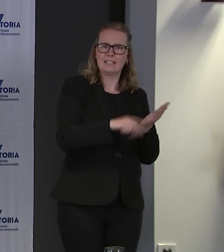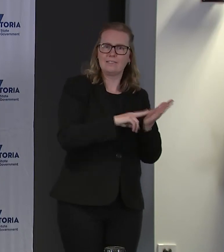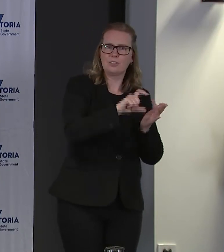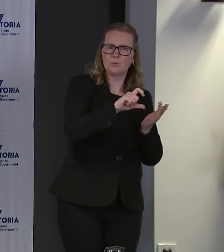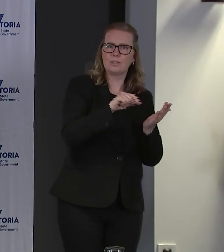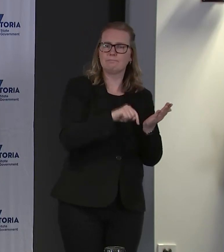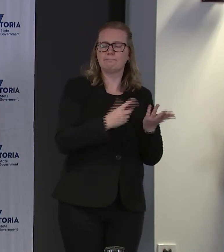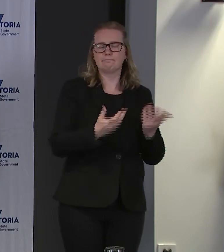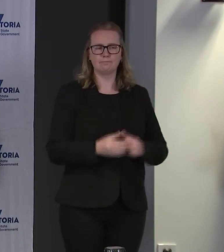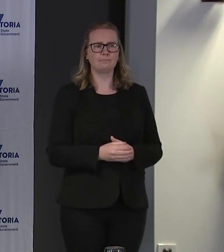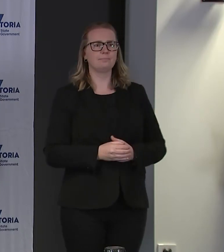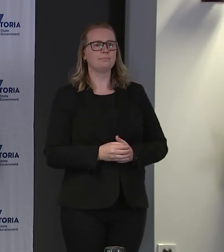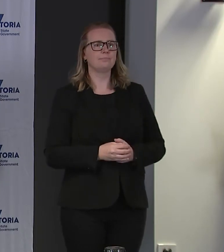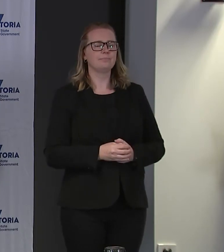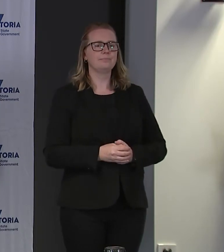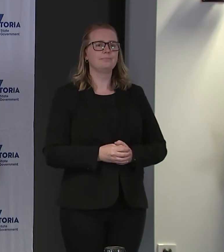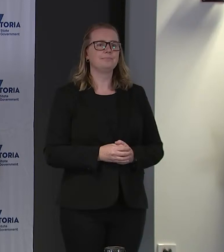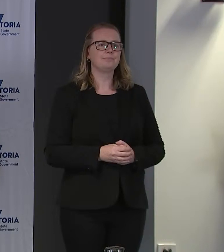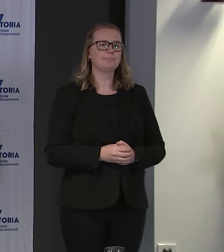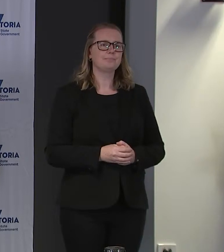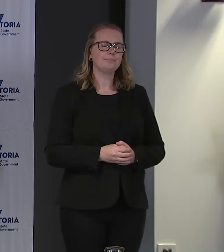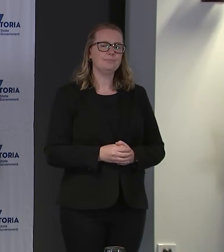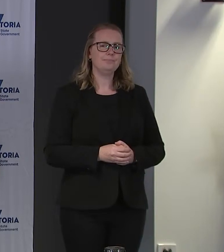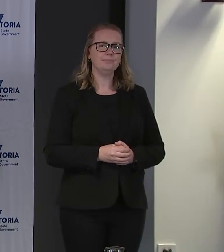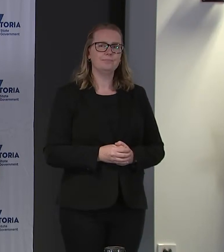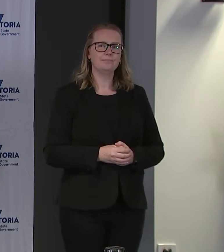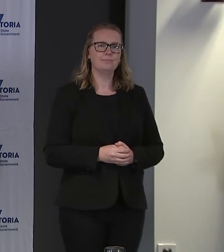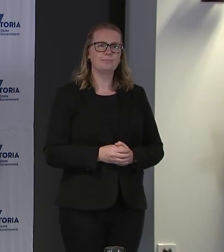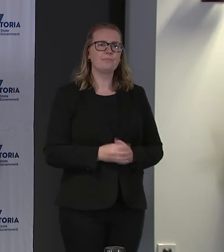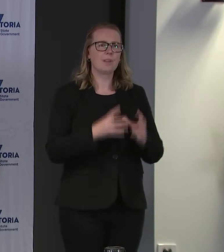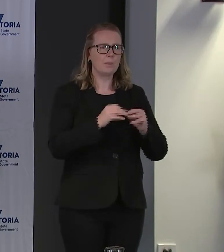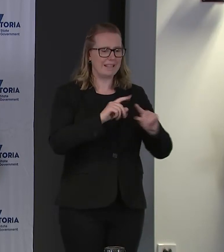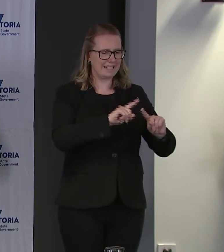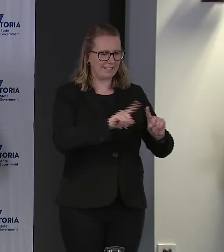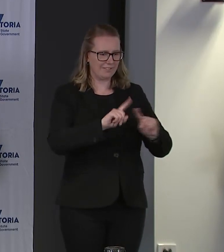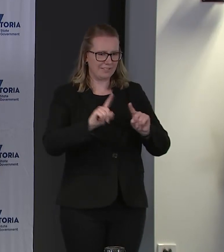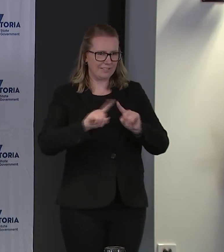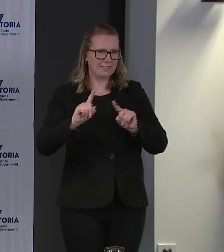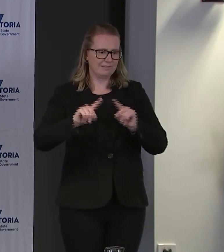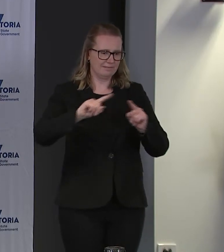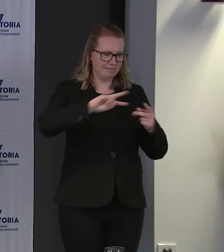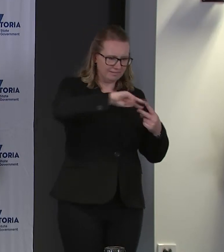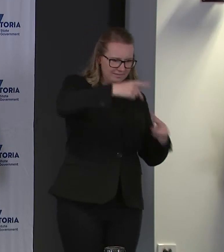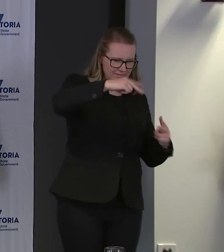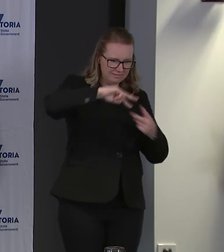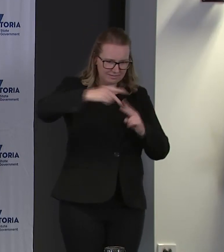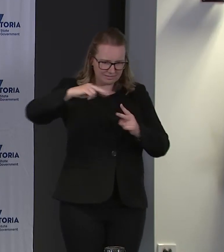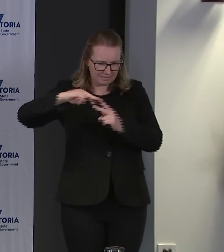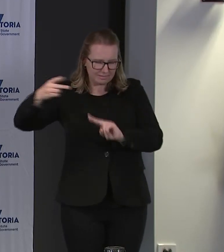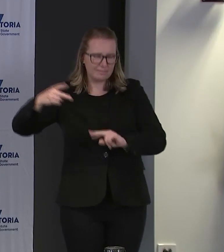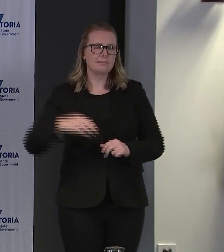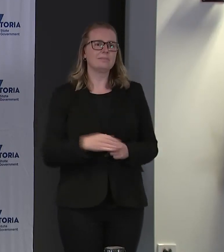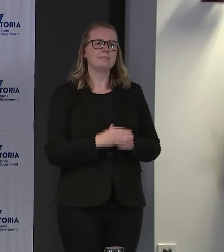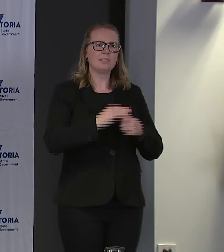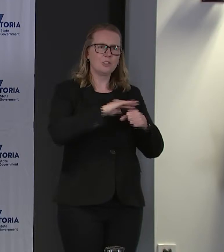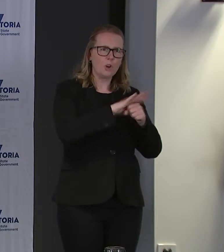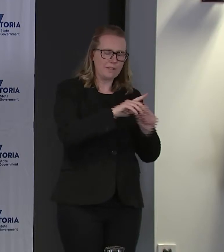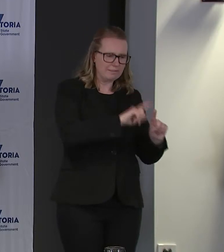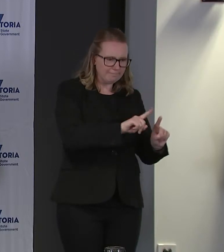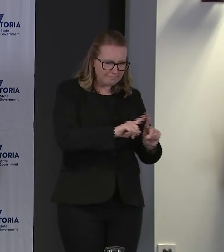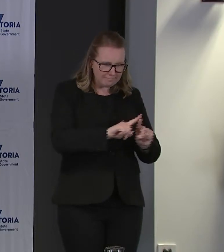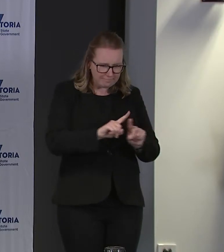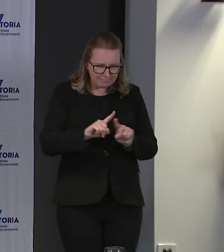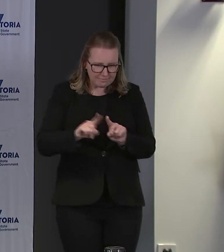On a second aspect of these variants, I thought I'd just update you on work coming out of Public